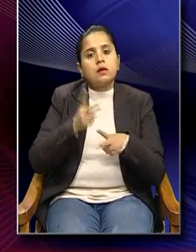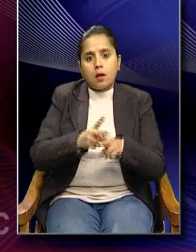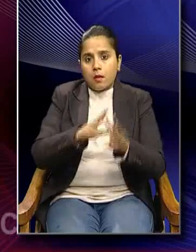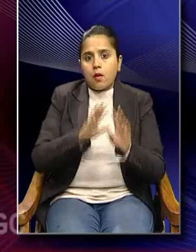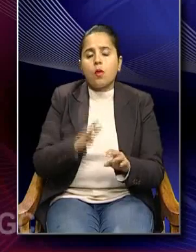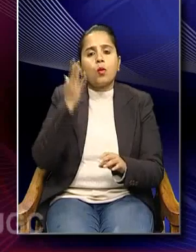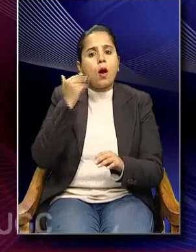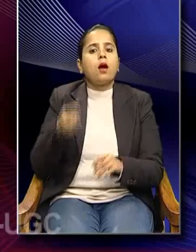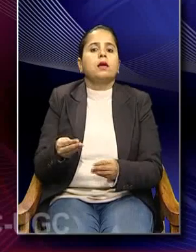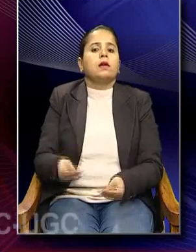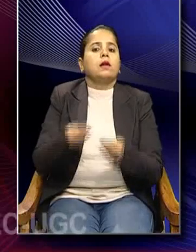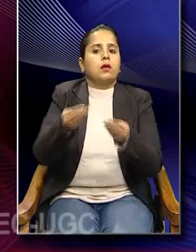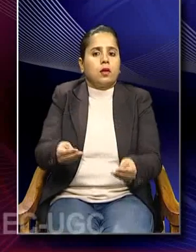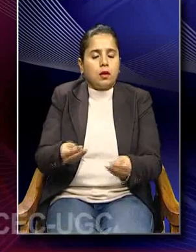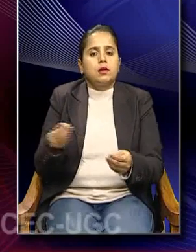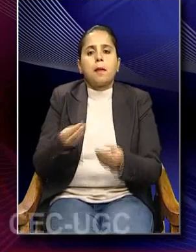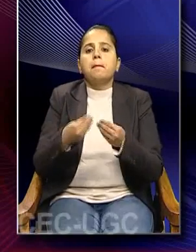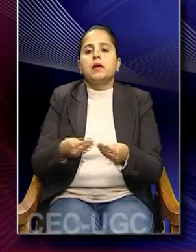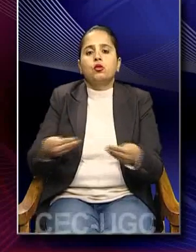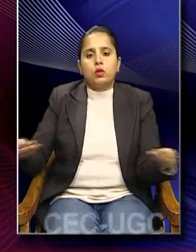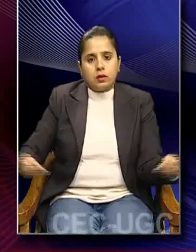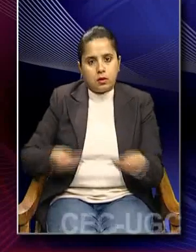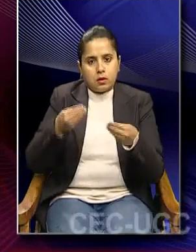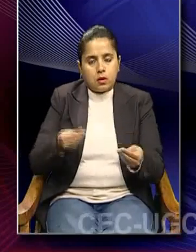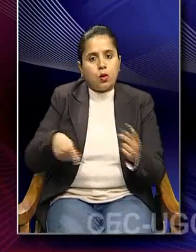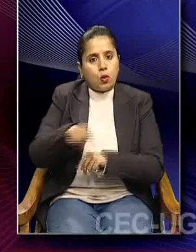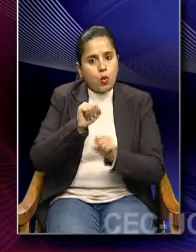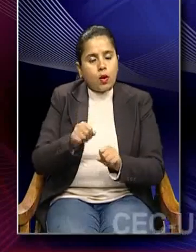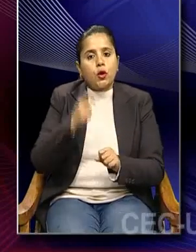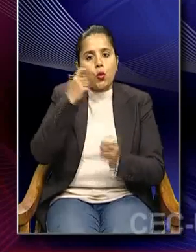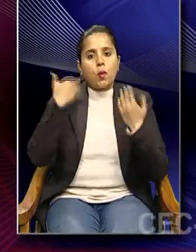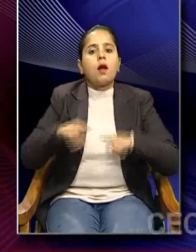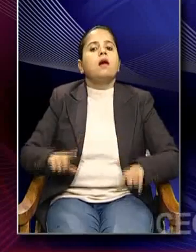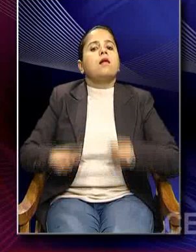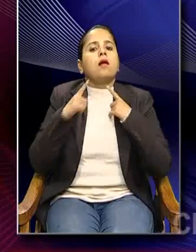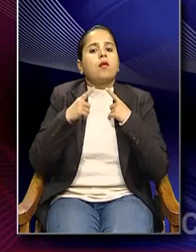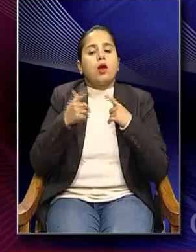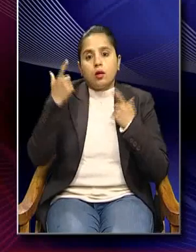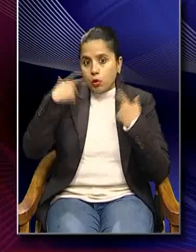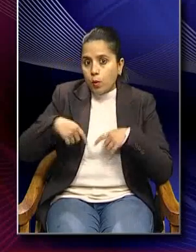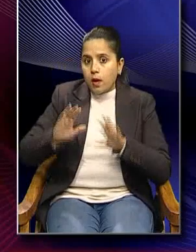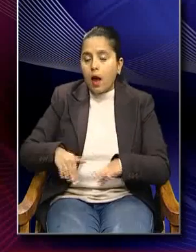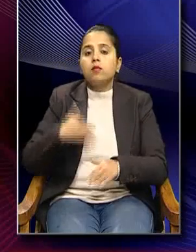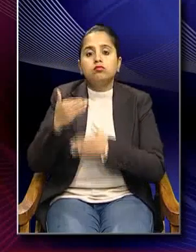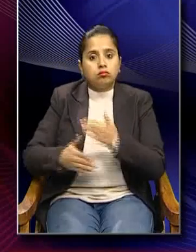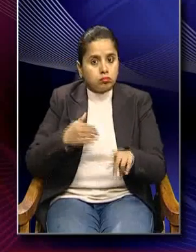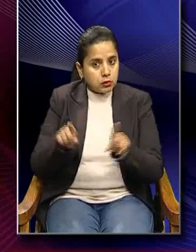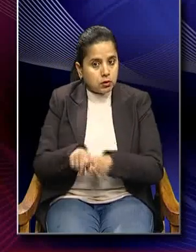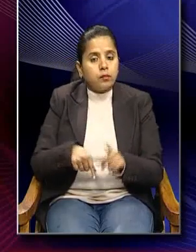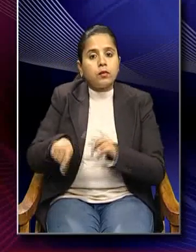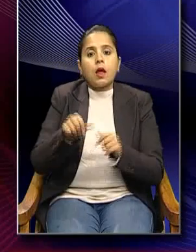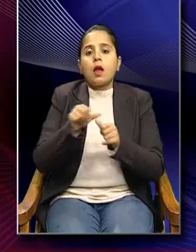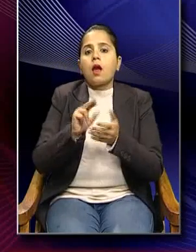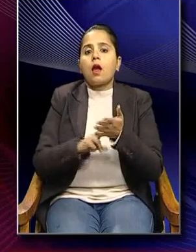only to provide some kind of material gratification to the human life or human existence.